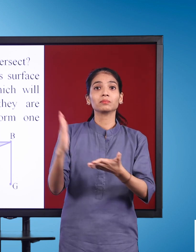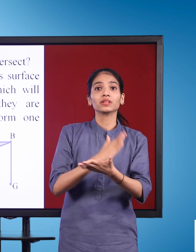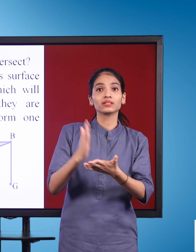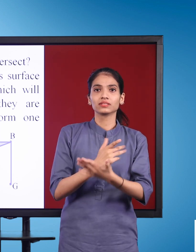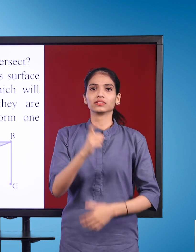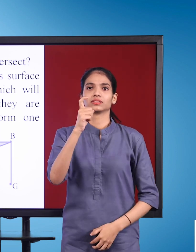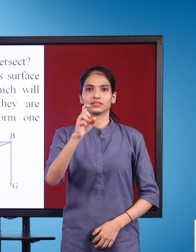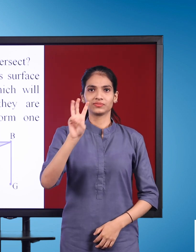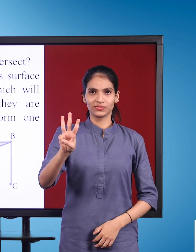Page 73.